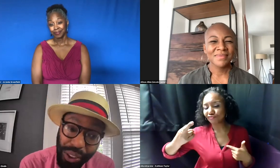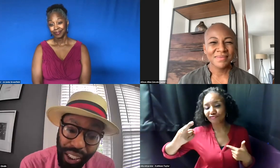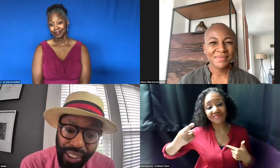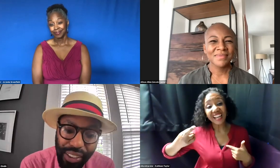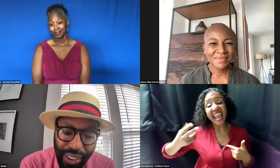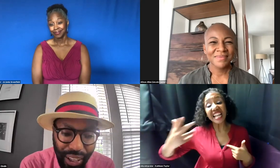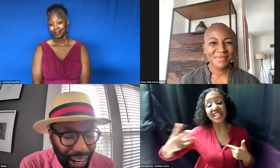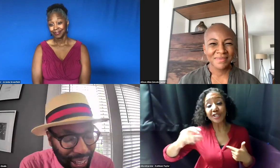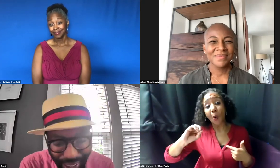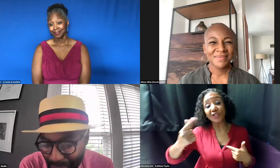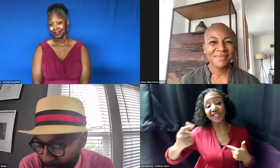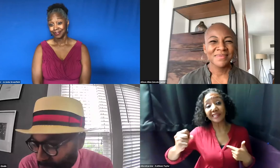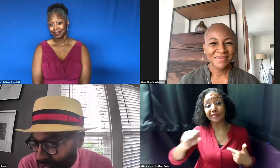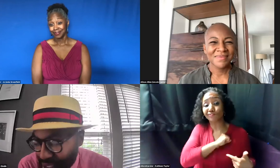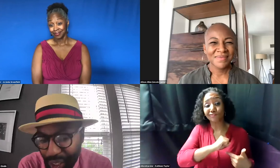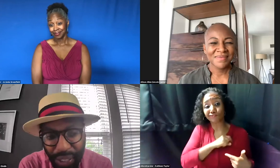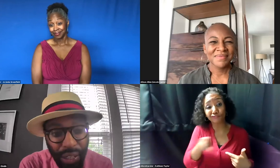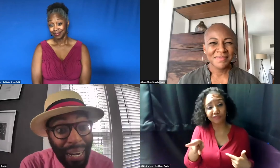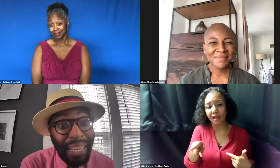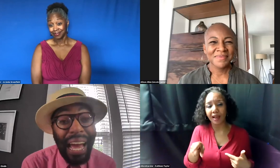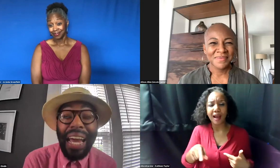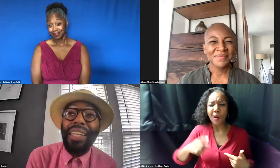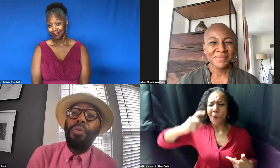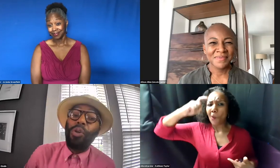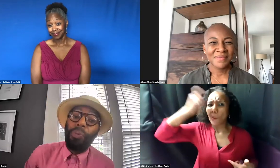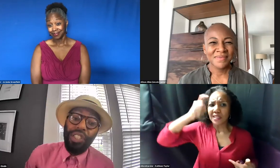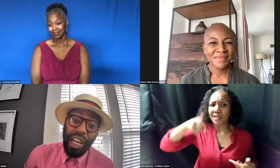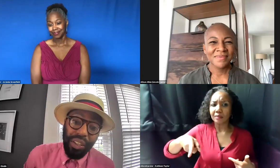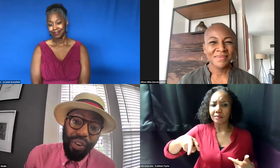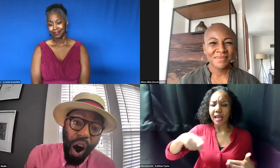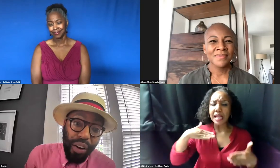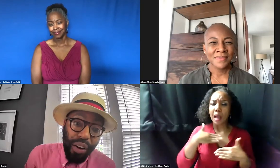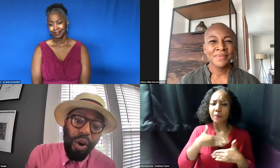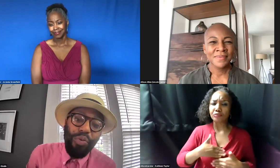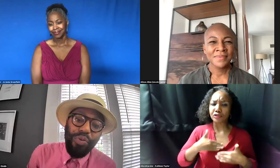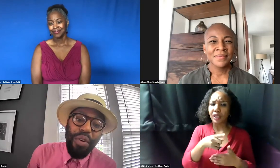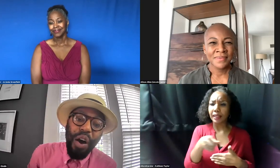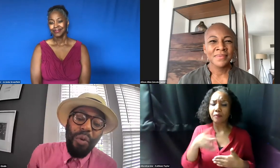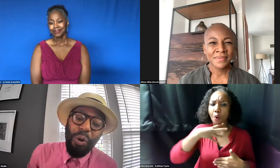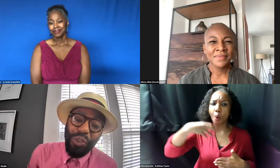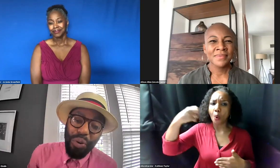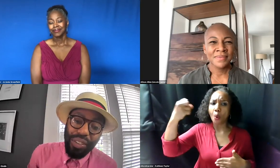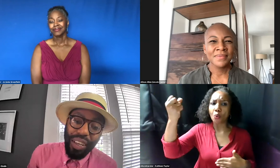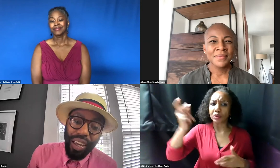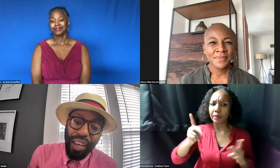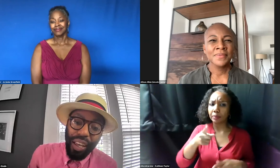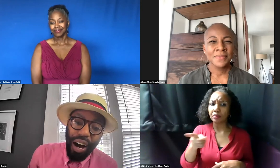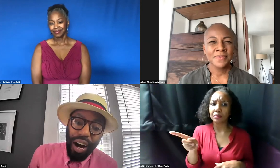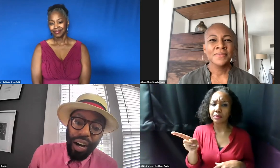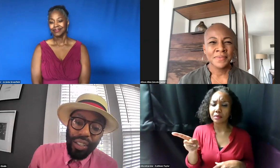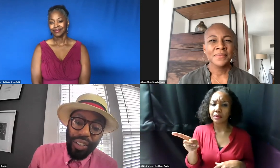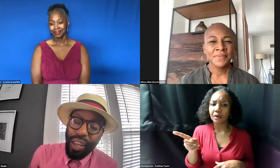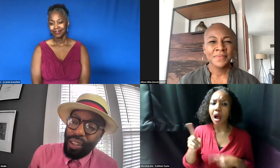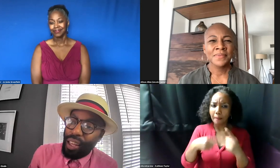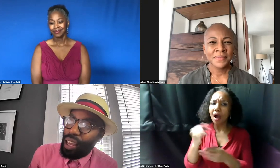and his OGs, and I get the most sage wisdom, and I get the most appreciation for art from older folks.